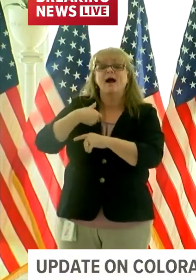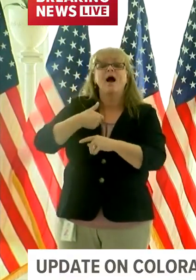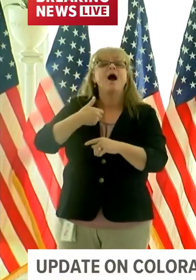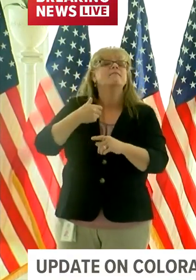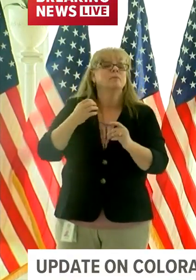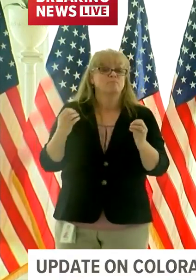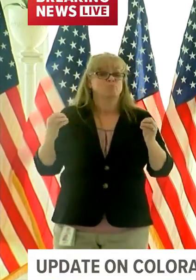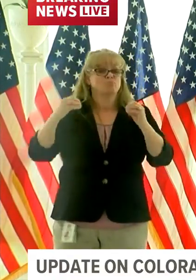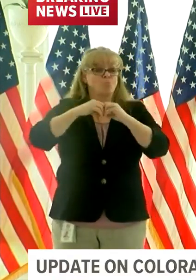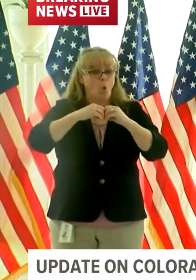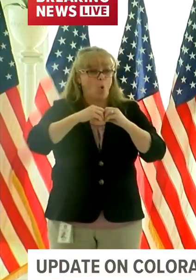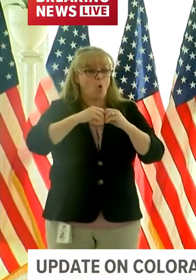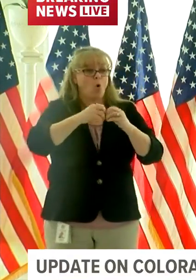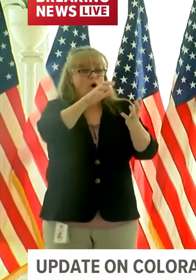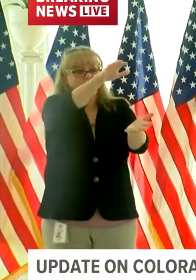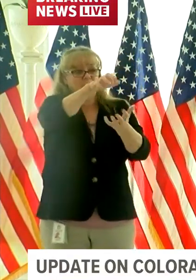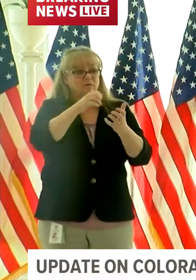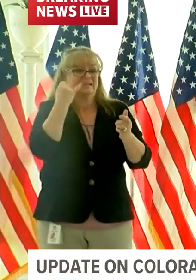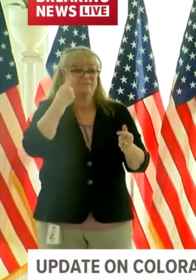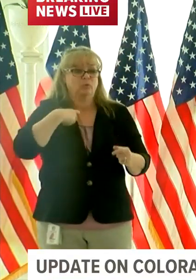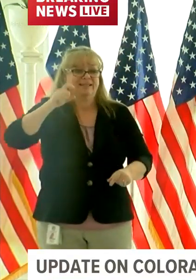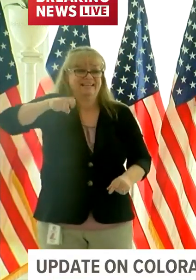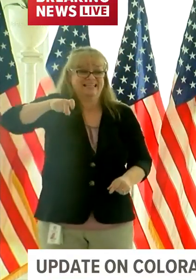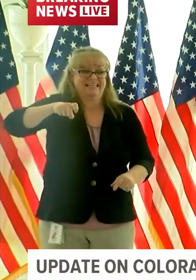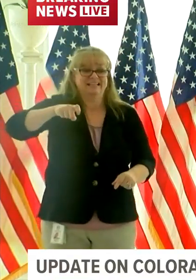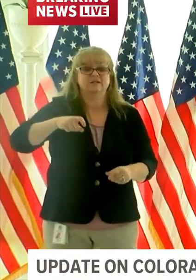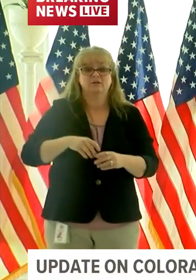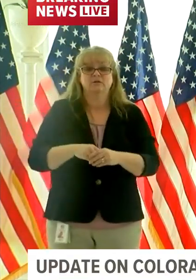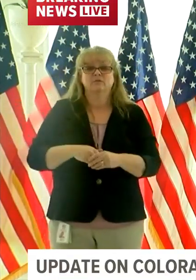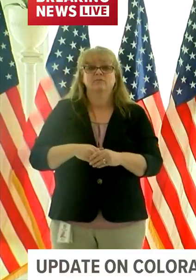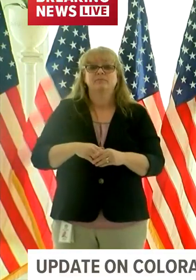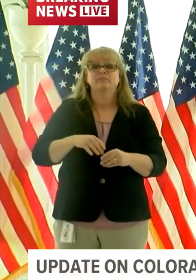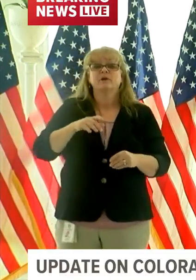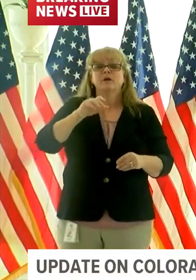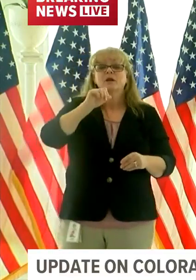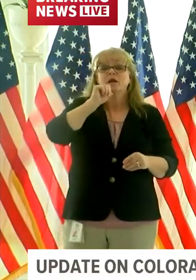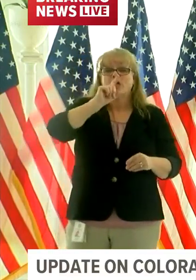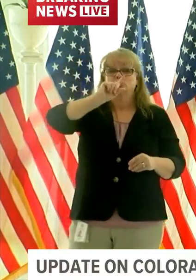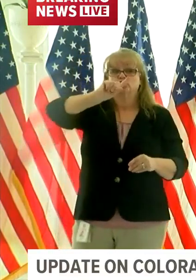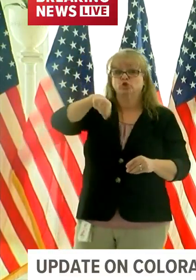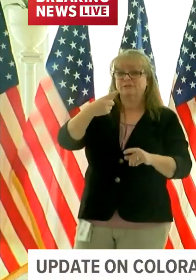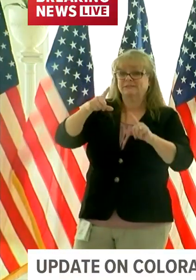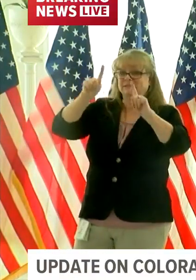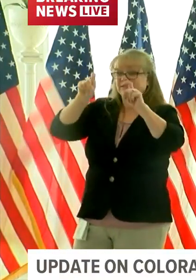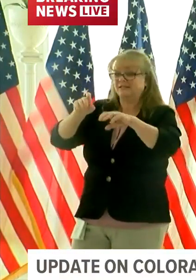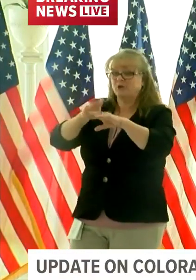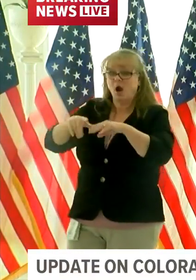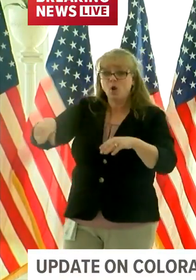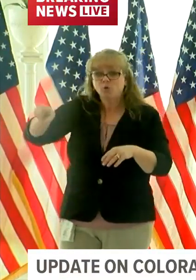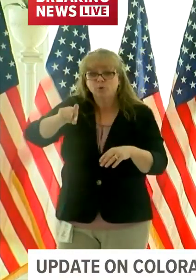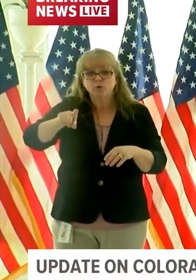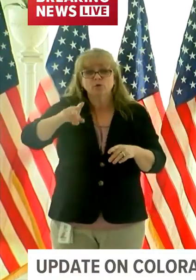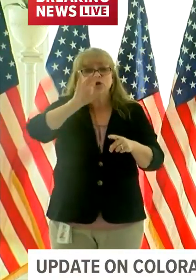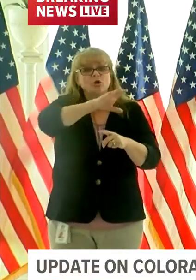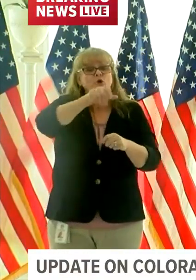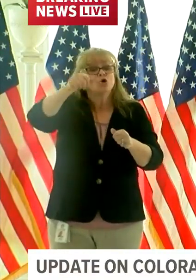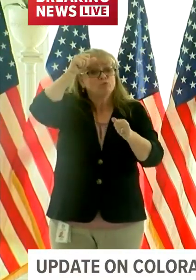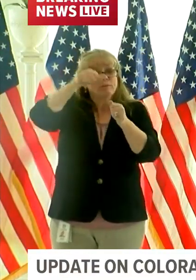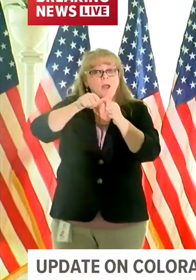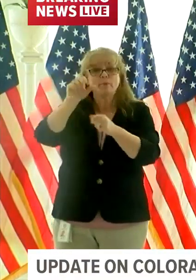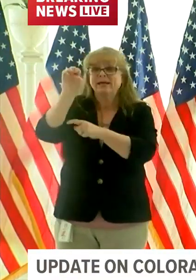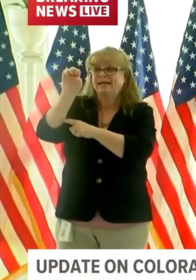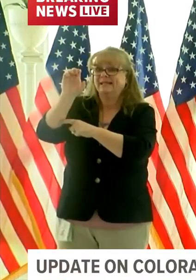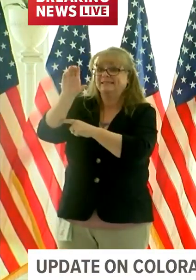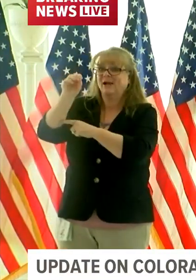tool. It's, you remember when we all went into the EOC and we had our temperatures checked. That was actually the way they were